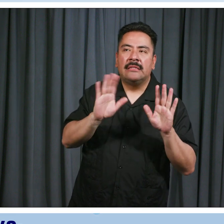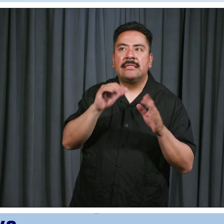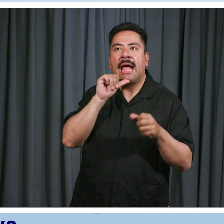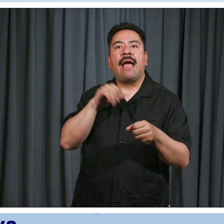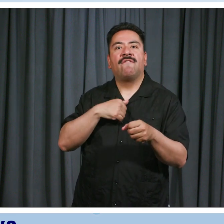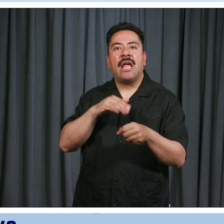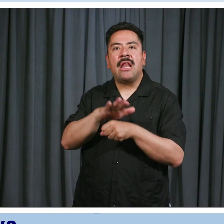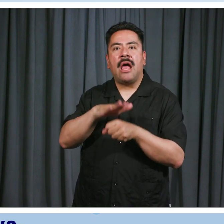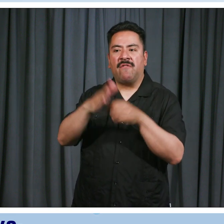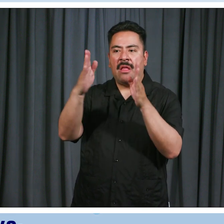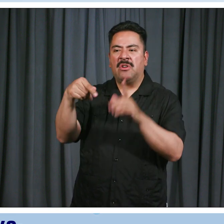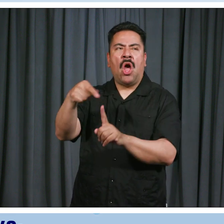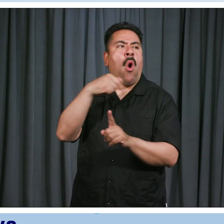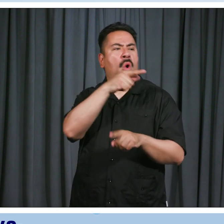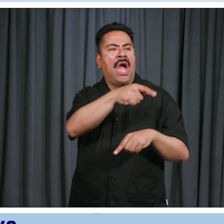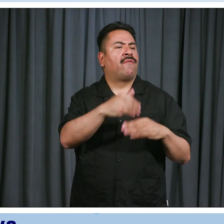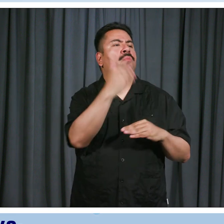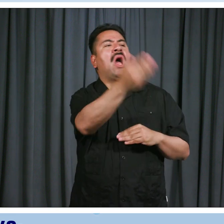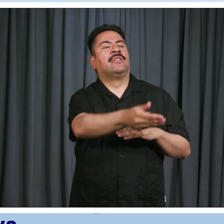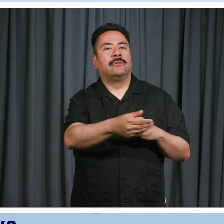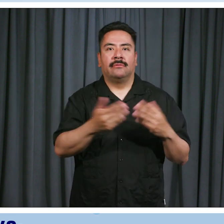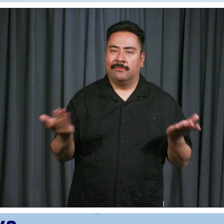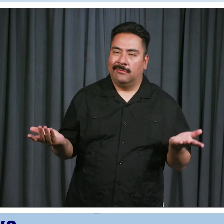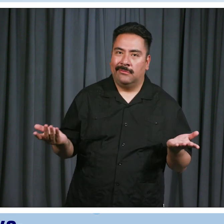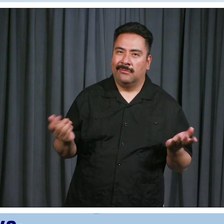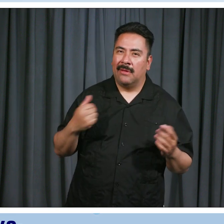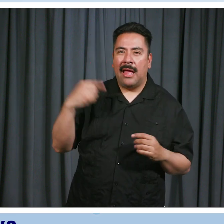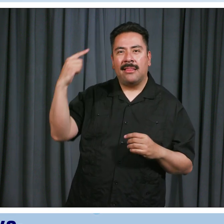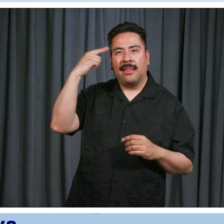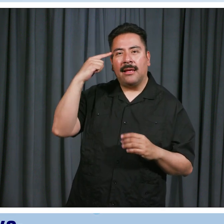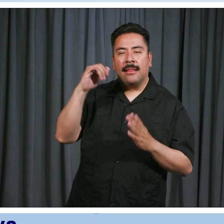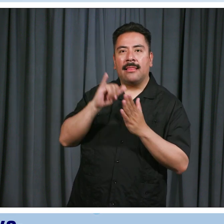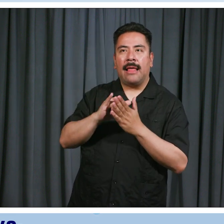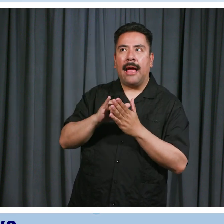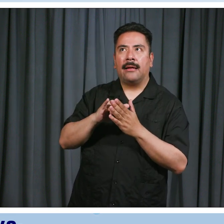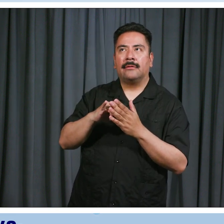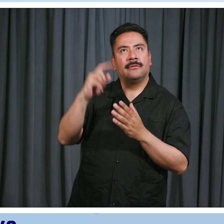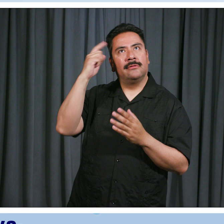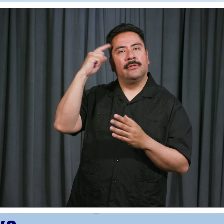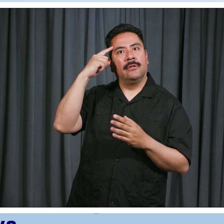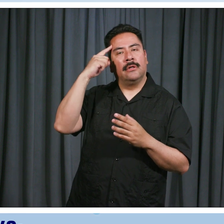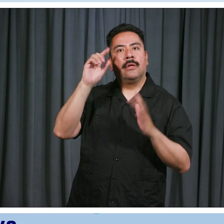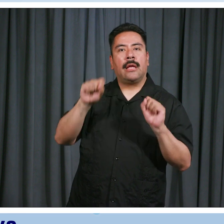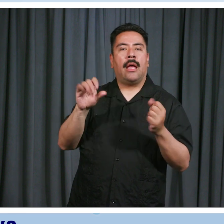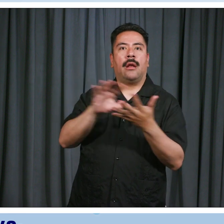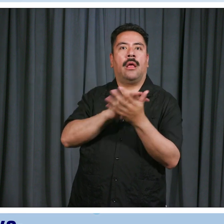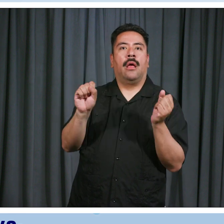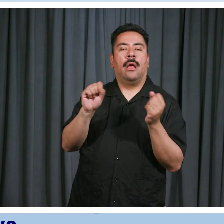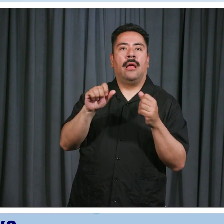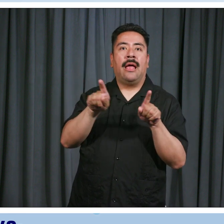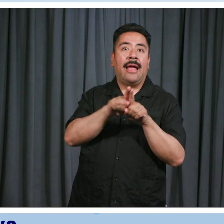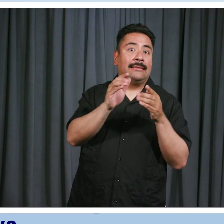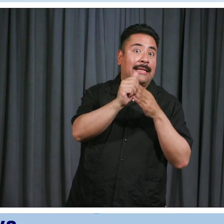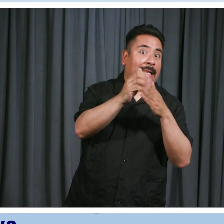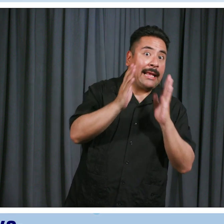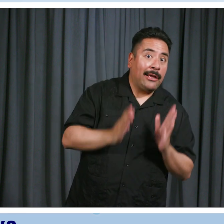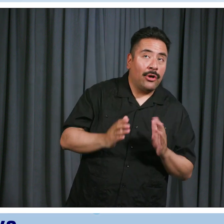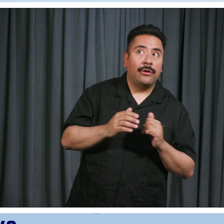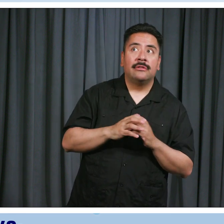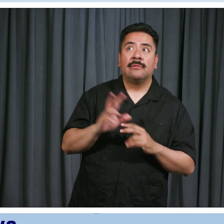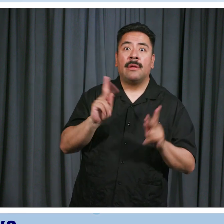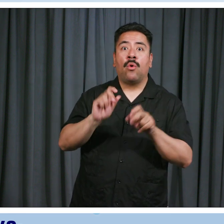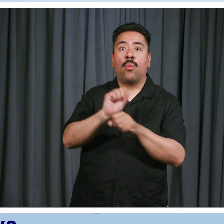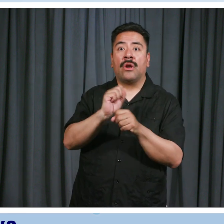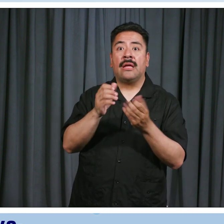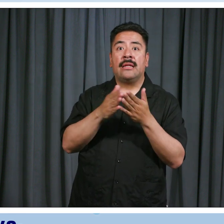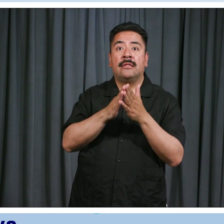then for somebody to say you have too much, I think that psychologically is damaging as leaders, as people who are working in social service,